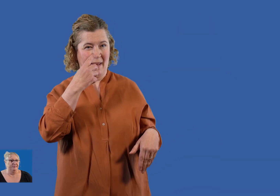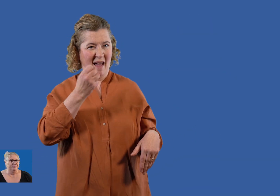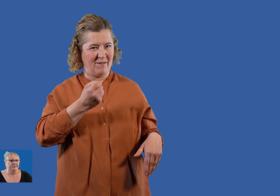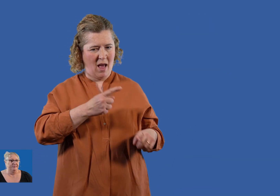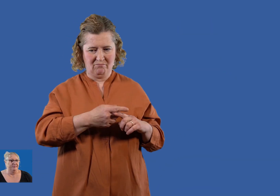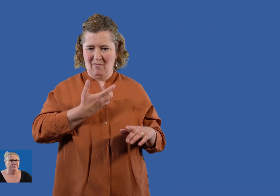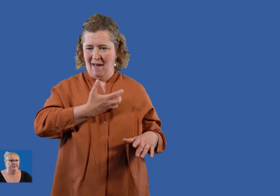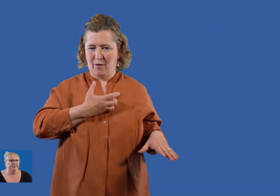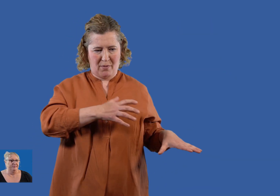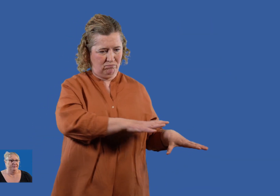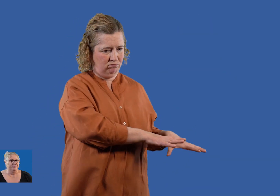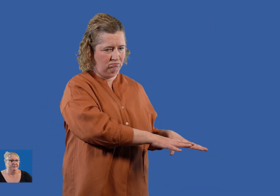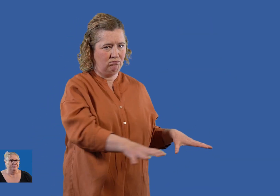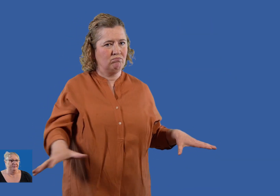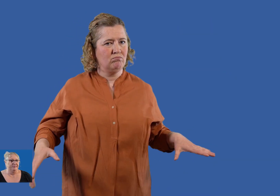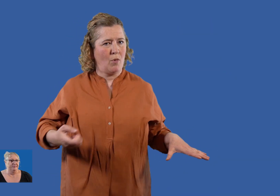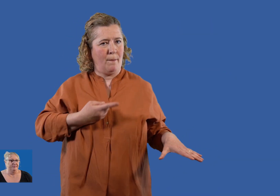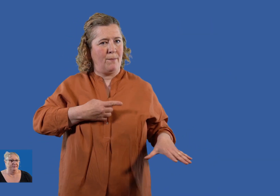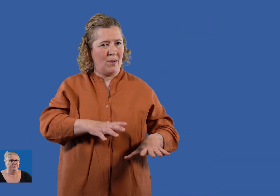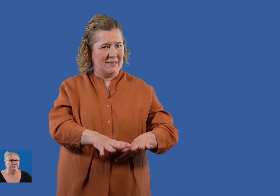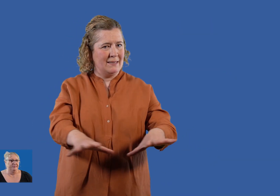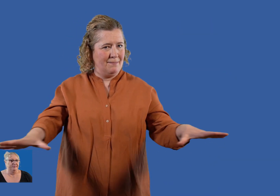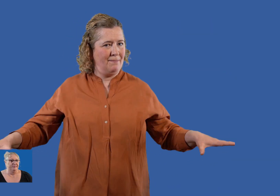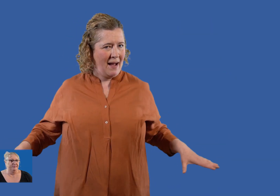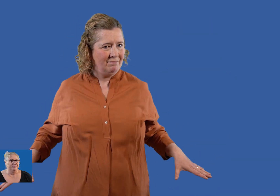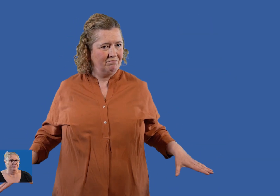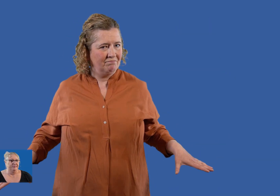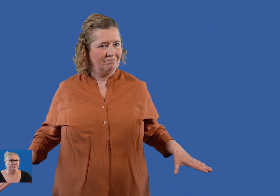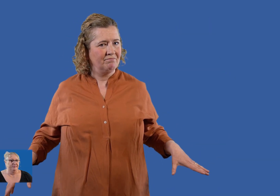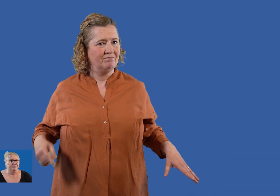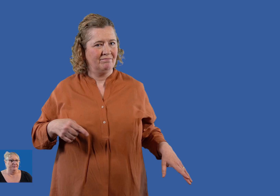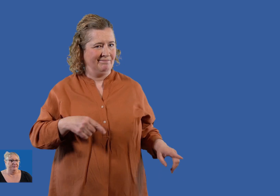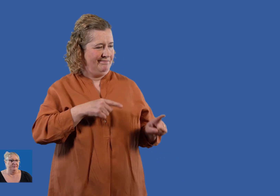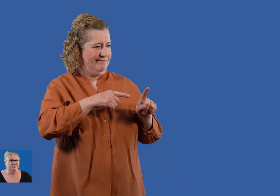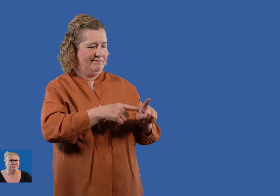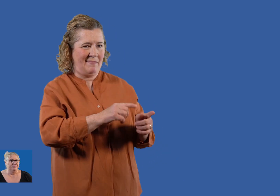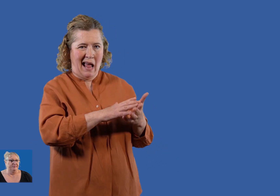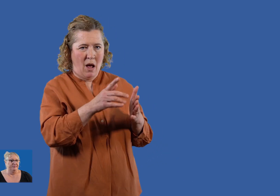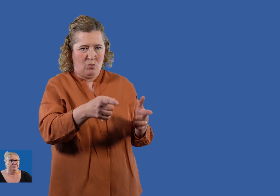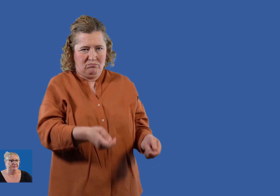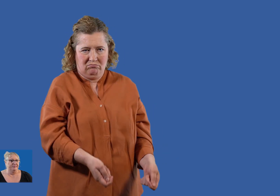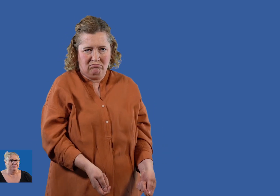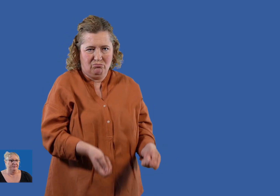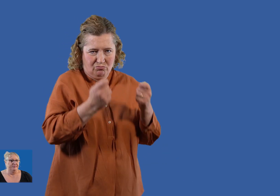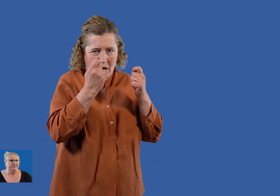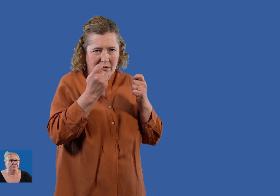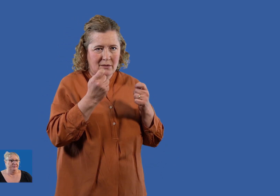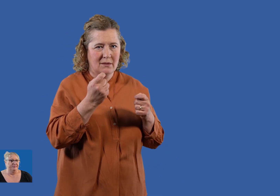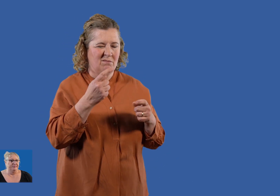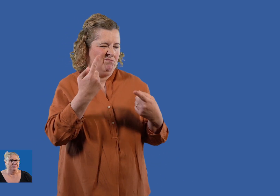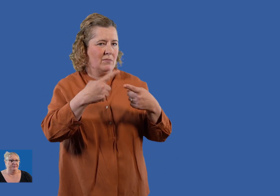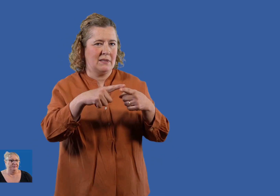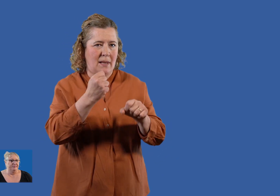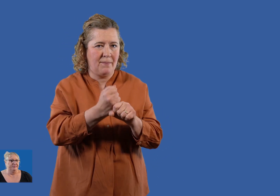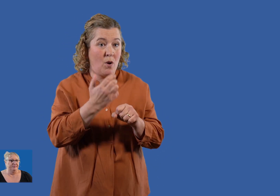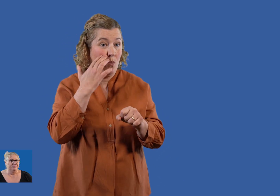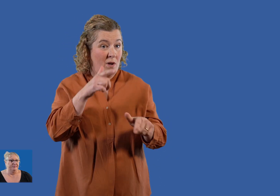comfortable, personal space that we have around us. This is dependent on how you've been raised. So when you travel, say,